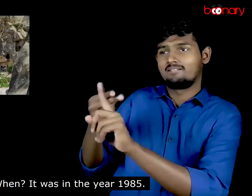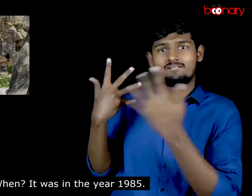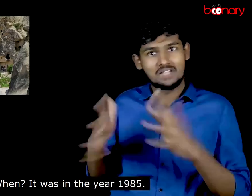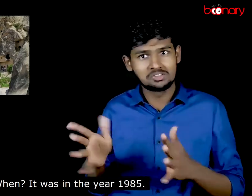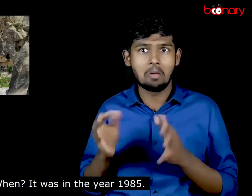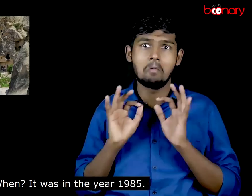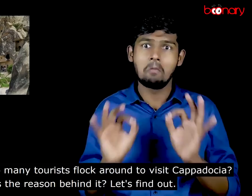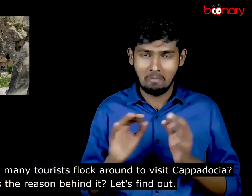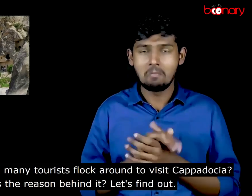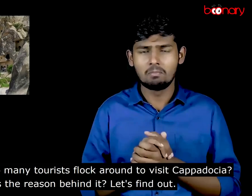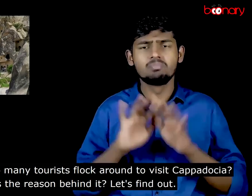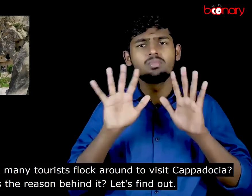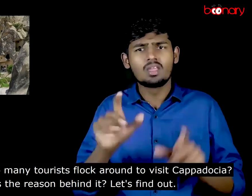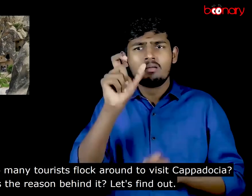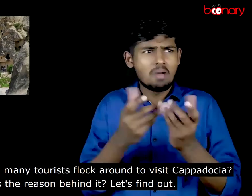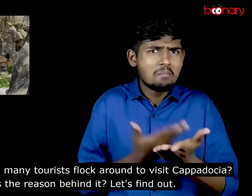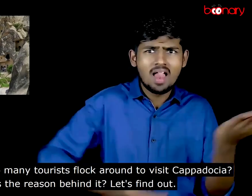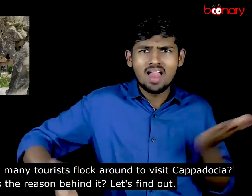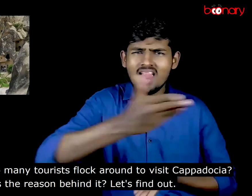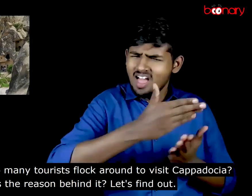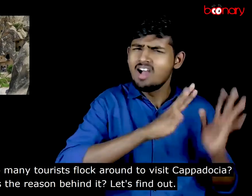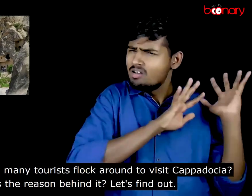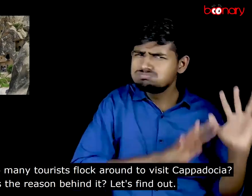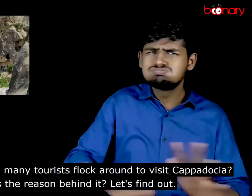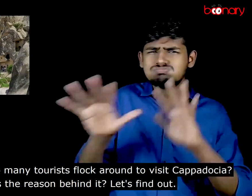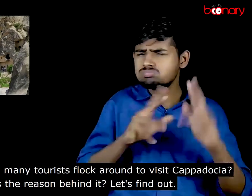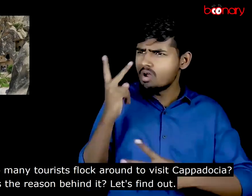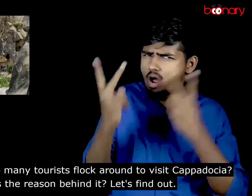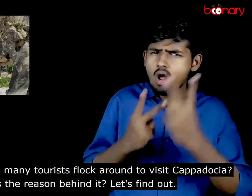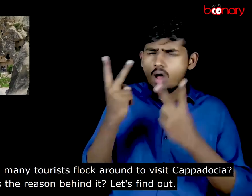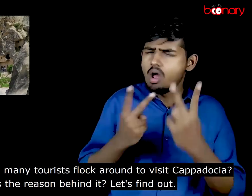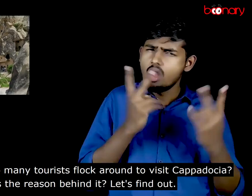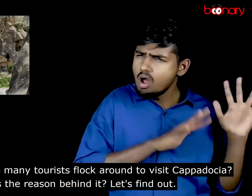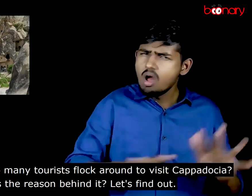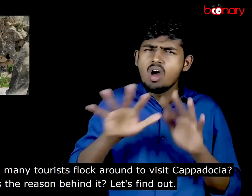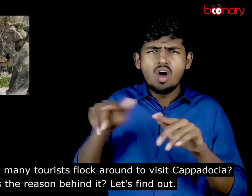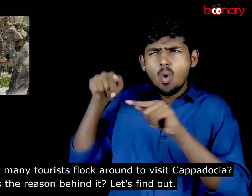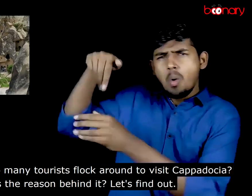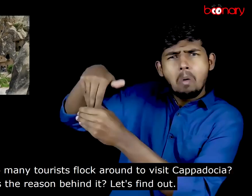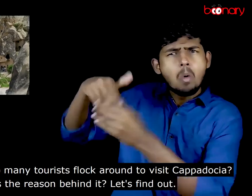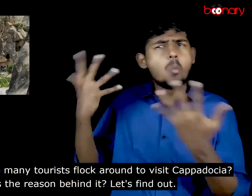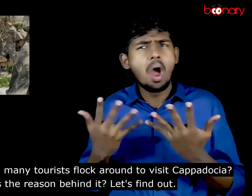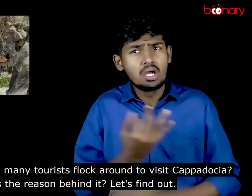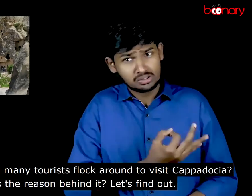1985. What makes so many tourists flock around to visit Cappadocia? What's the reason behind